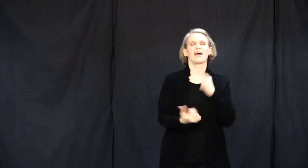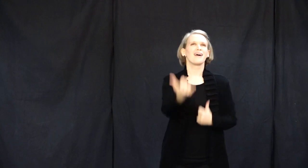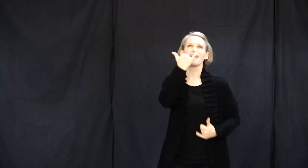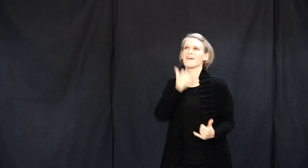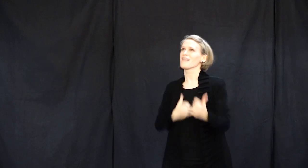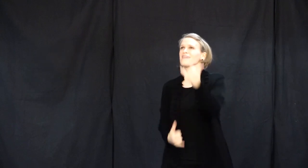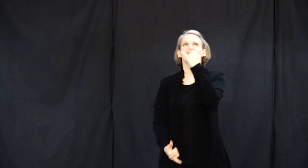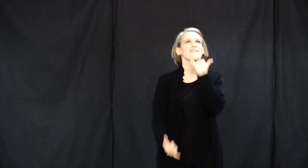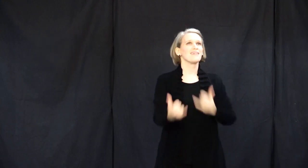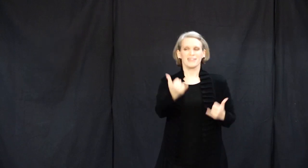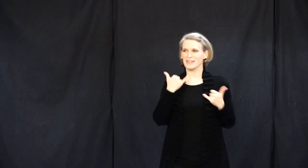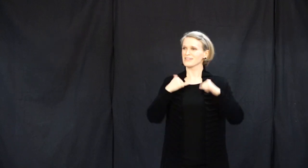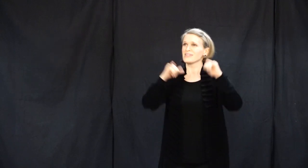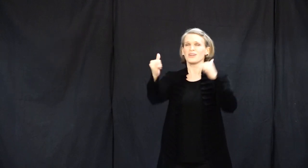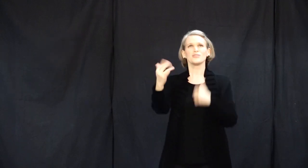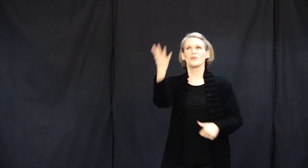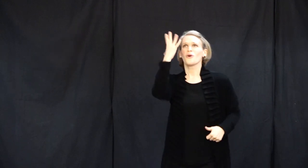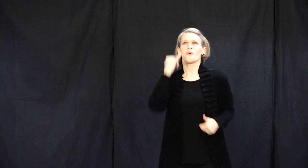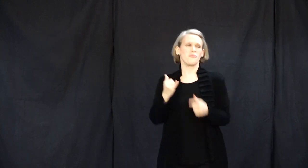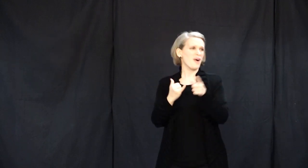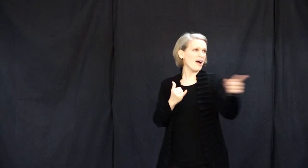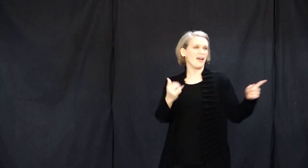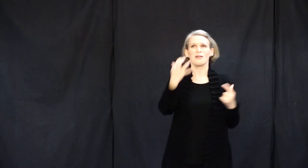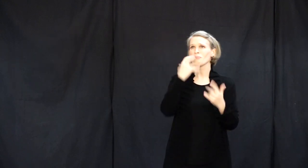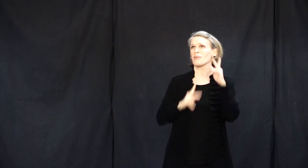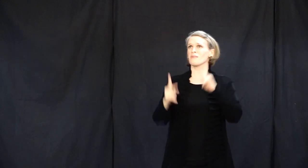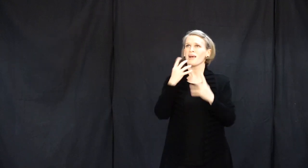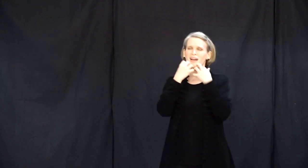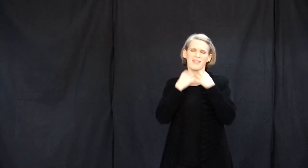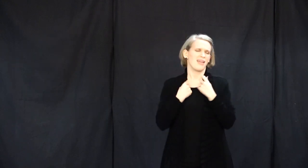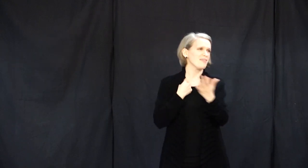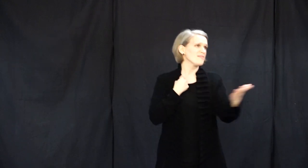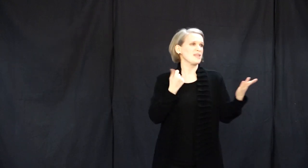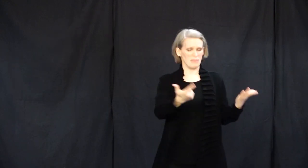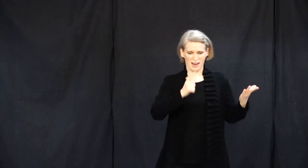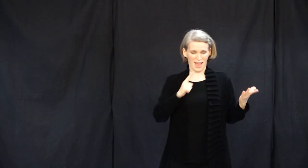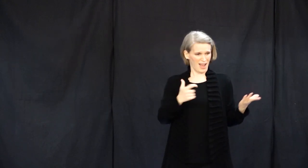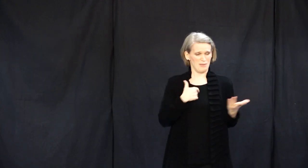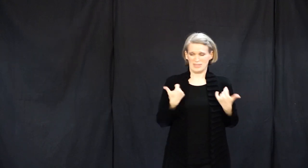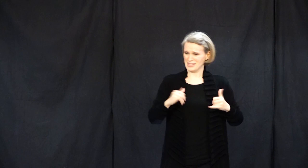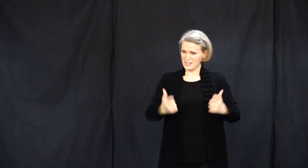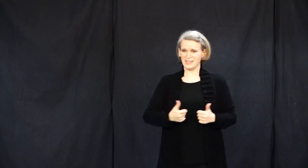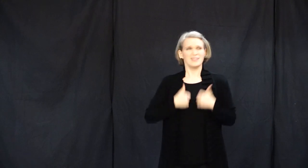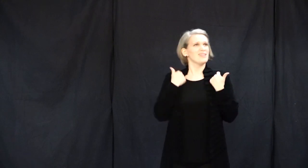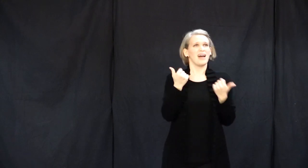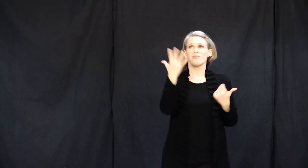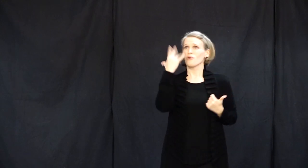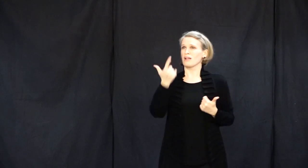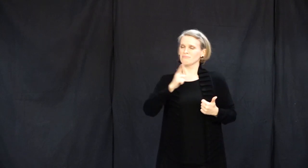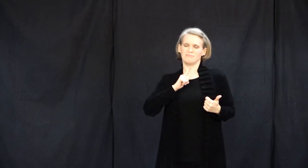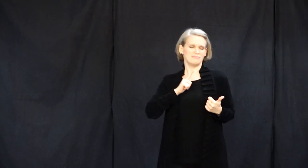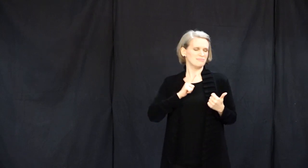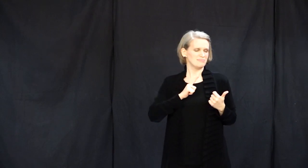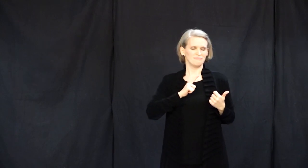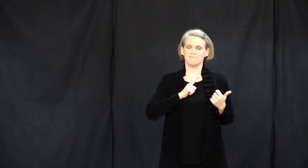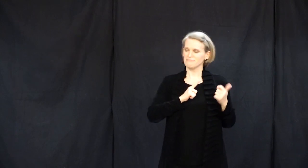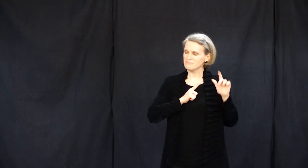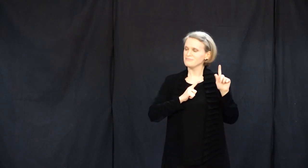make our mistakes. And if there's a reason I'm still alive and so many have died, then I'm willing to